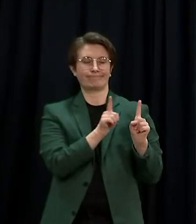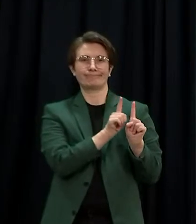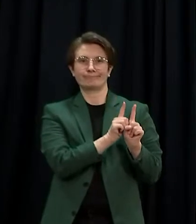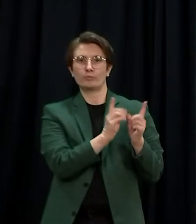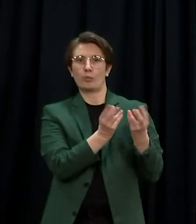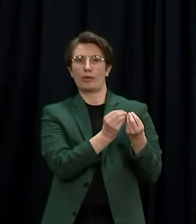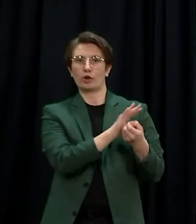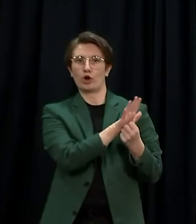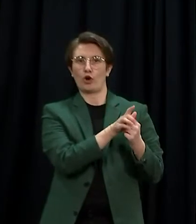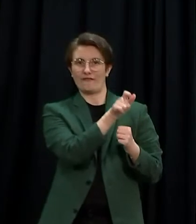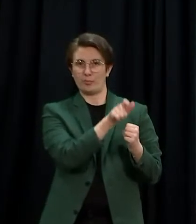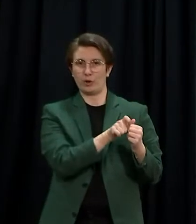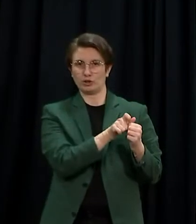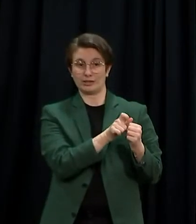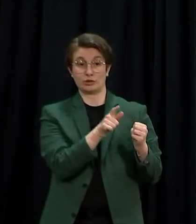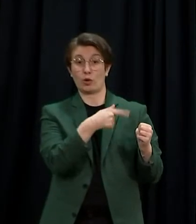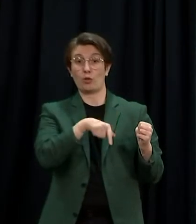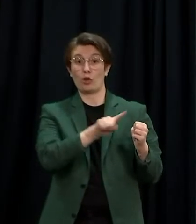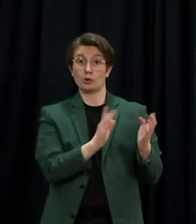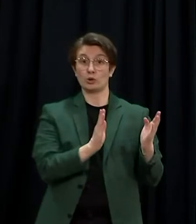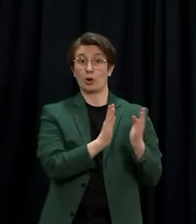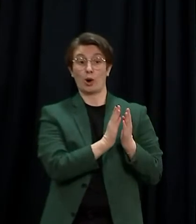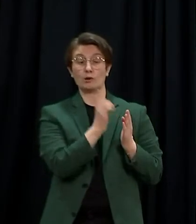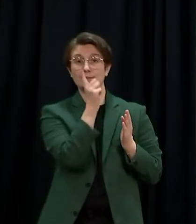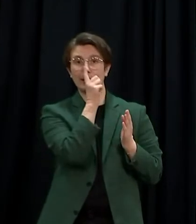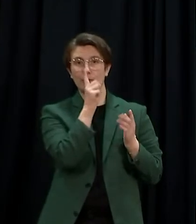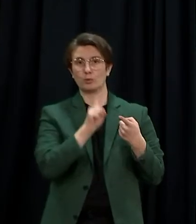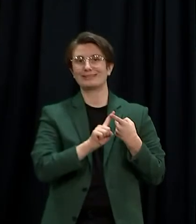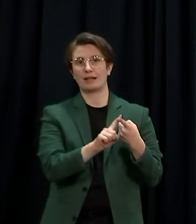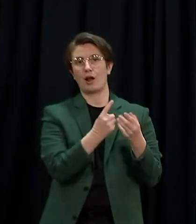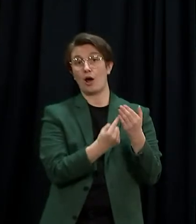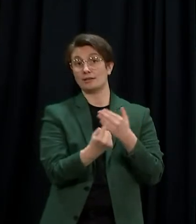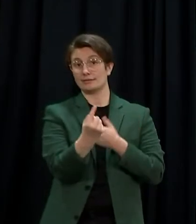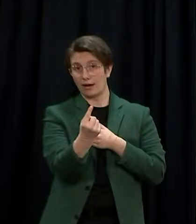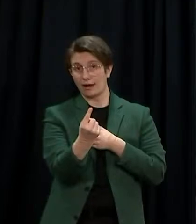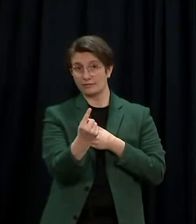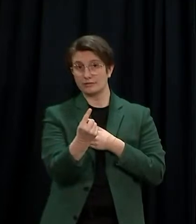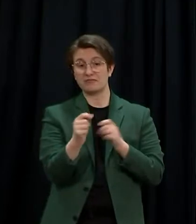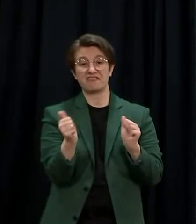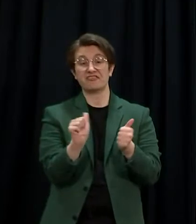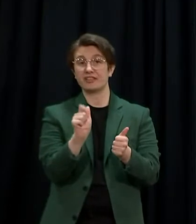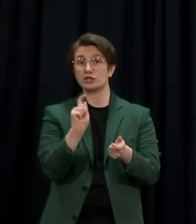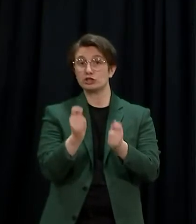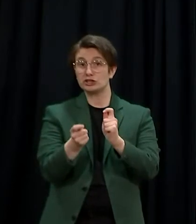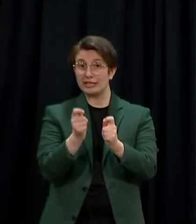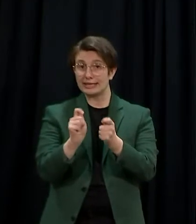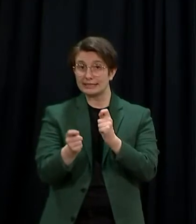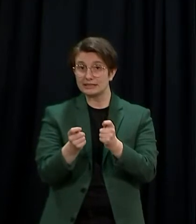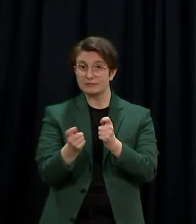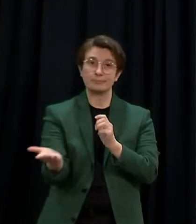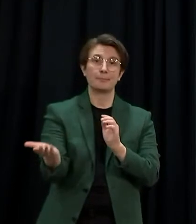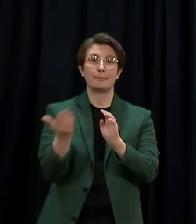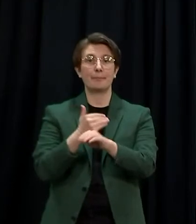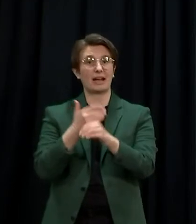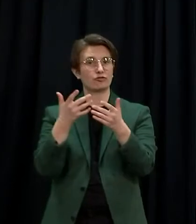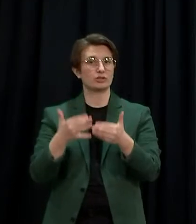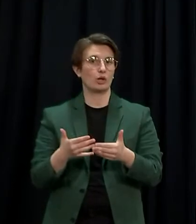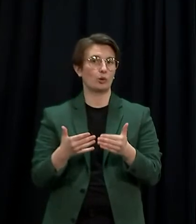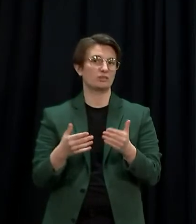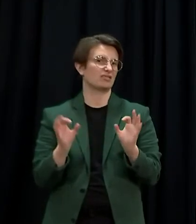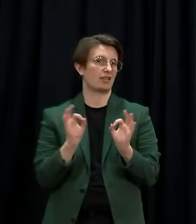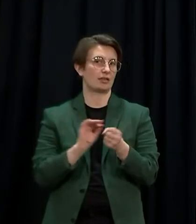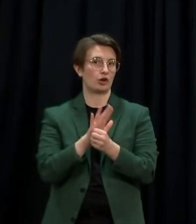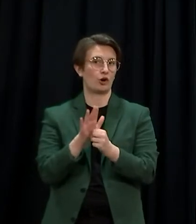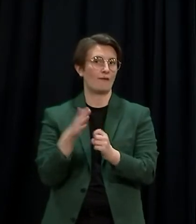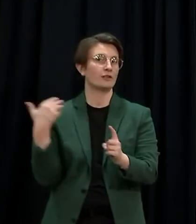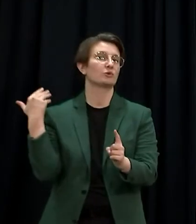period, although most of them have already returned a negative test. Our experience to date shows that about 16% of this